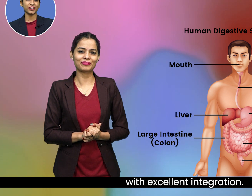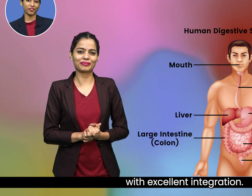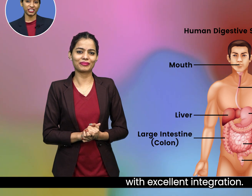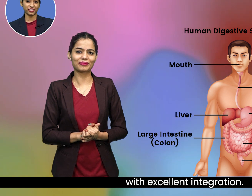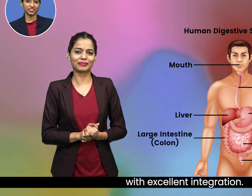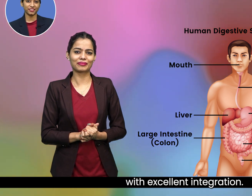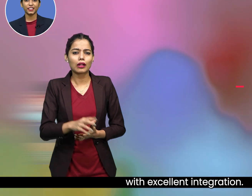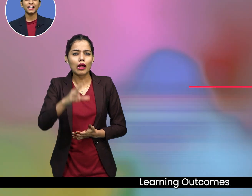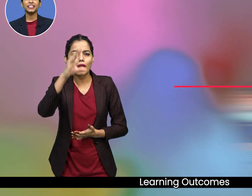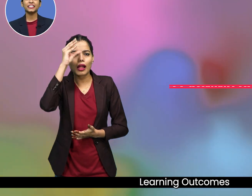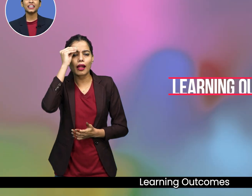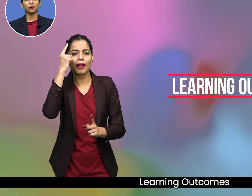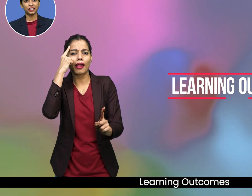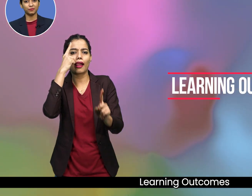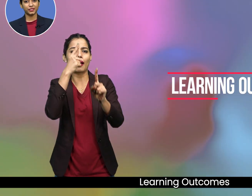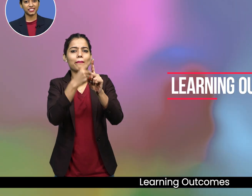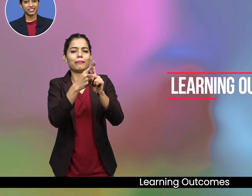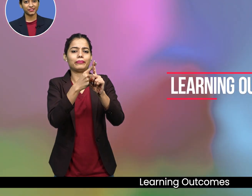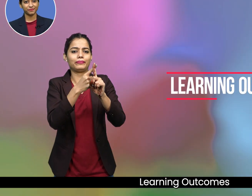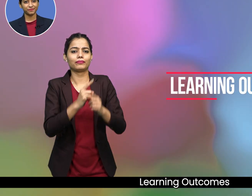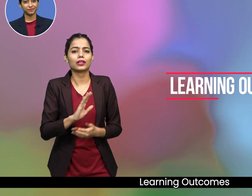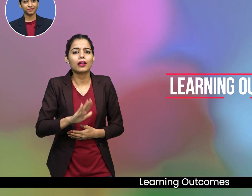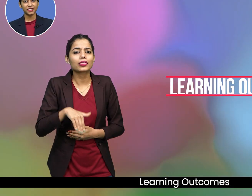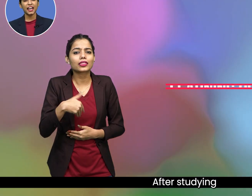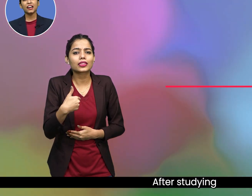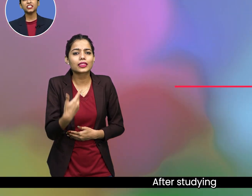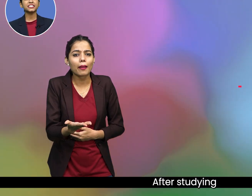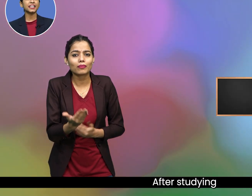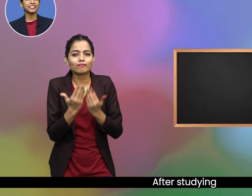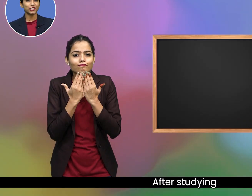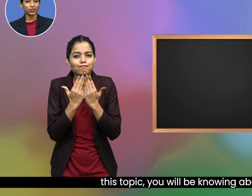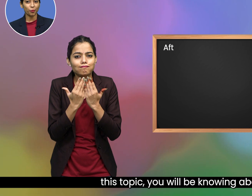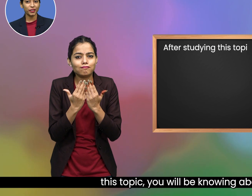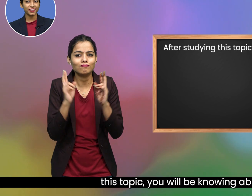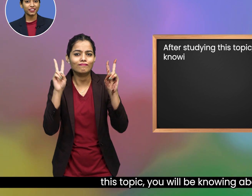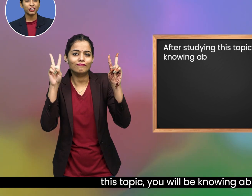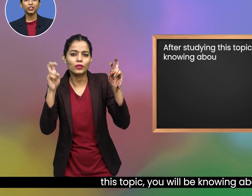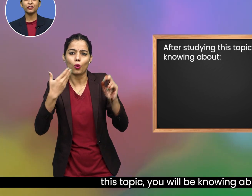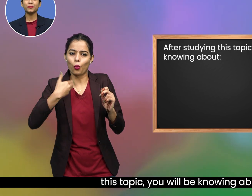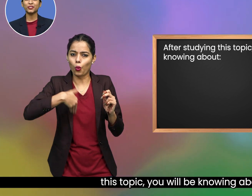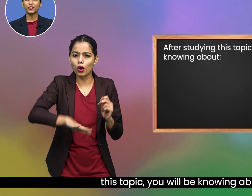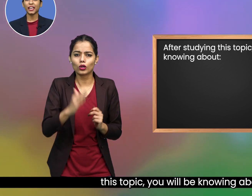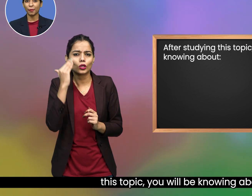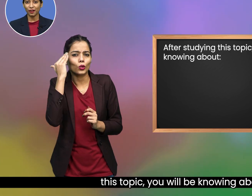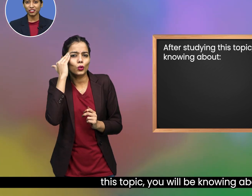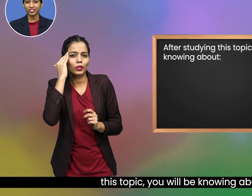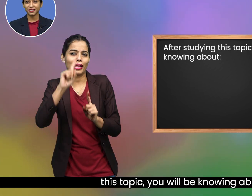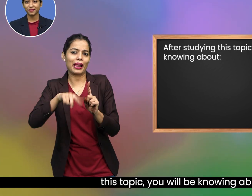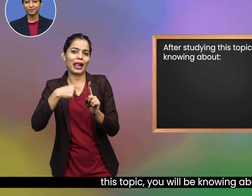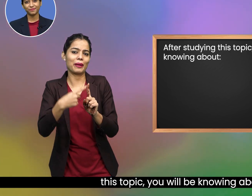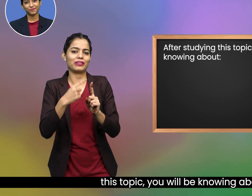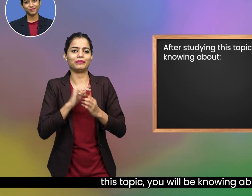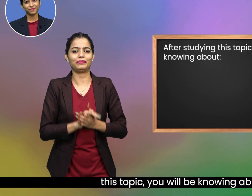excellent integration, learning outcomes. After studying this topic, you will be knowing